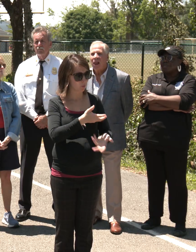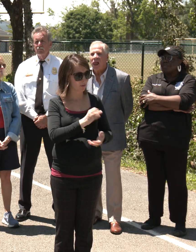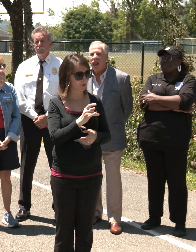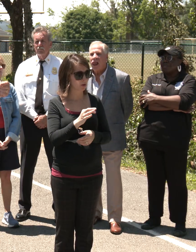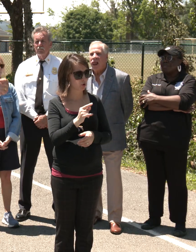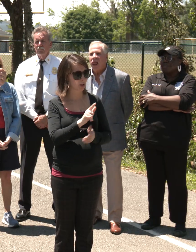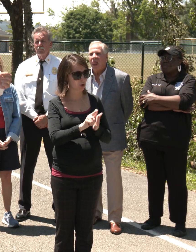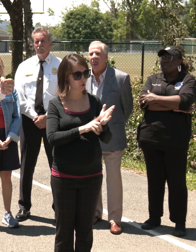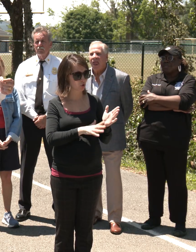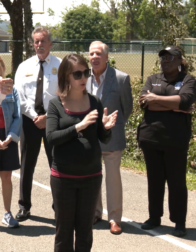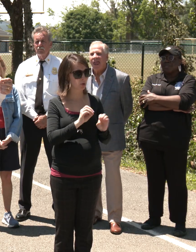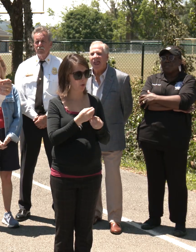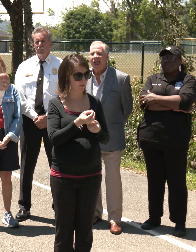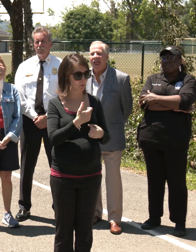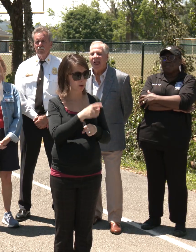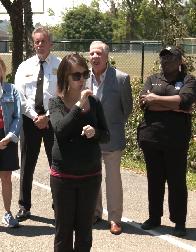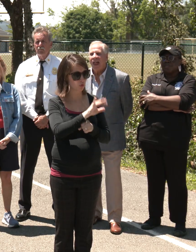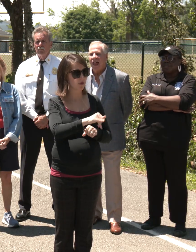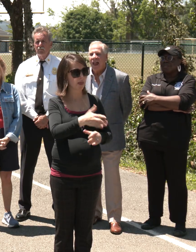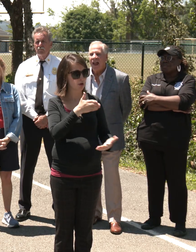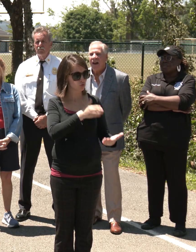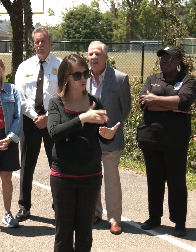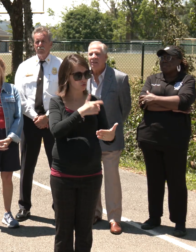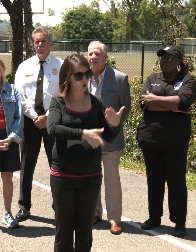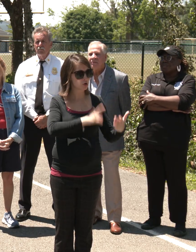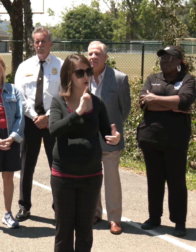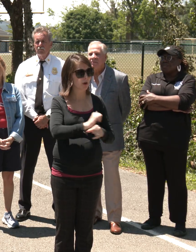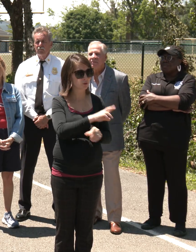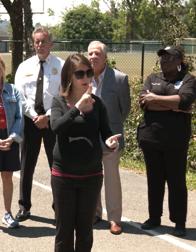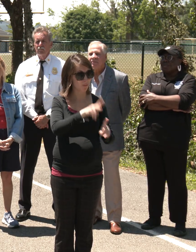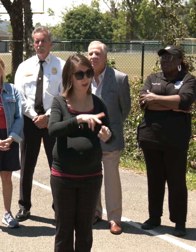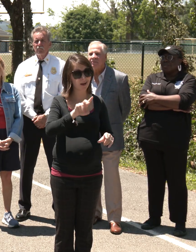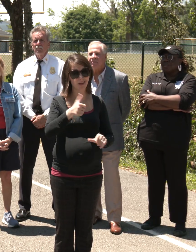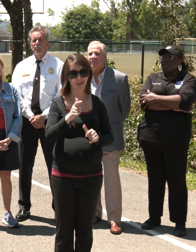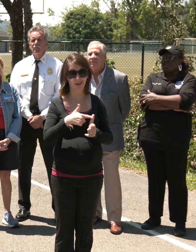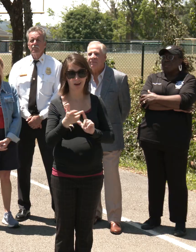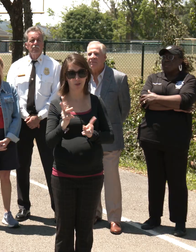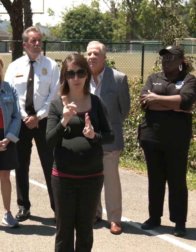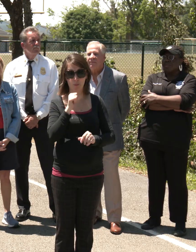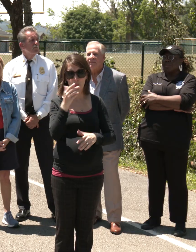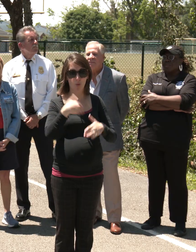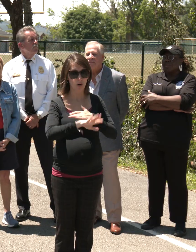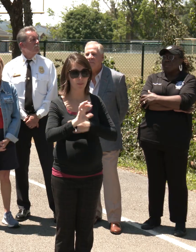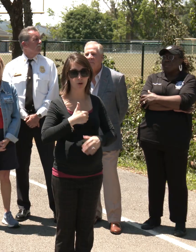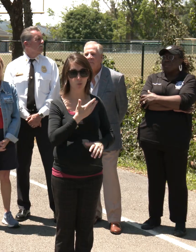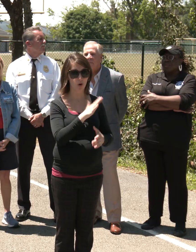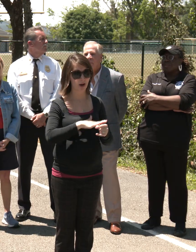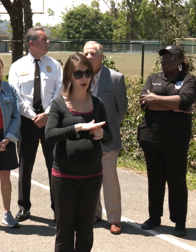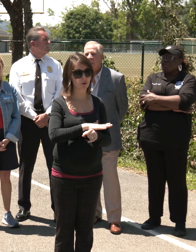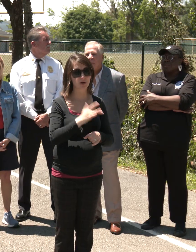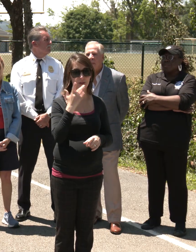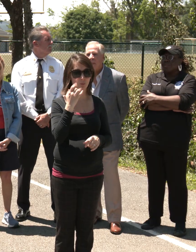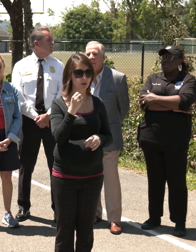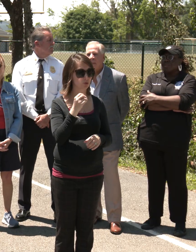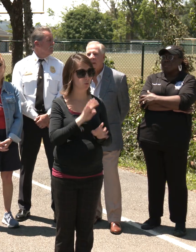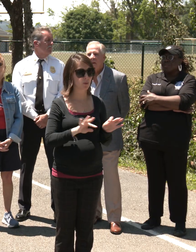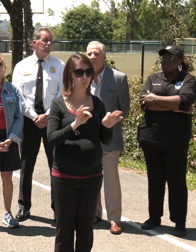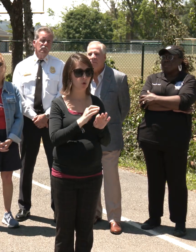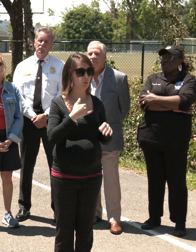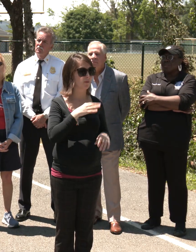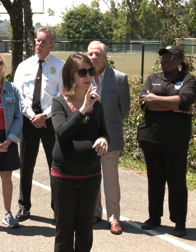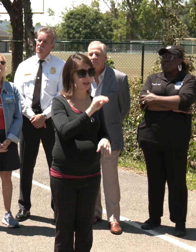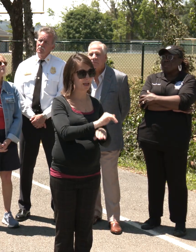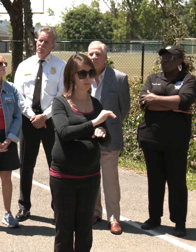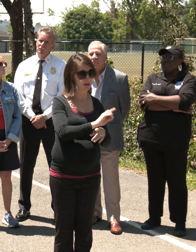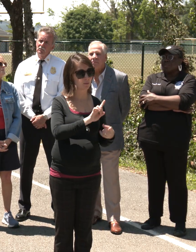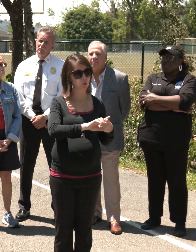to make sure those charges are applied and people are not going to come into our area. That's why it's so important to have the 9 p.m. to 6 a.m.